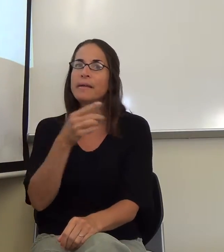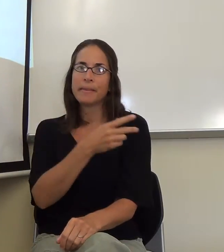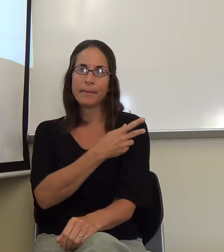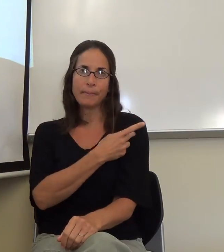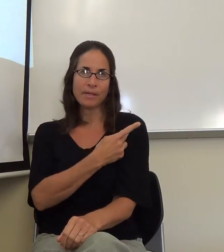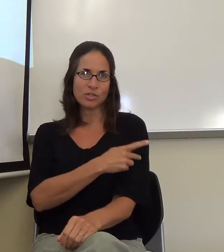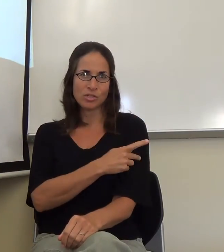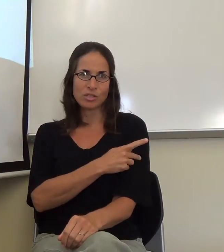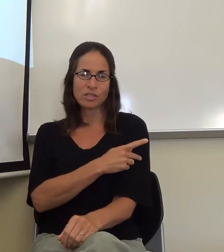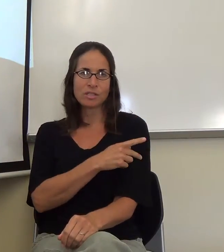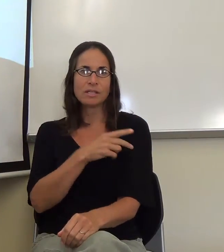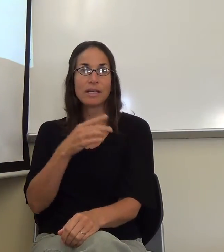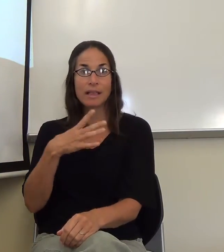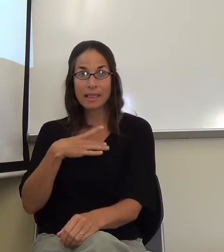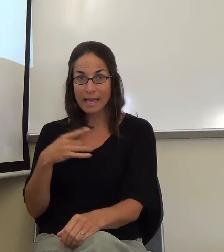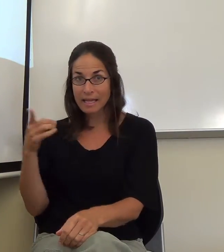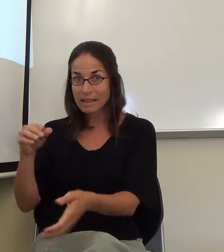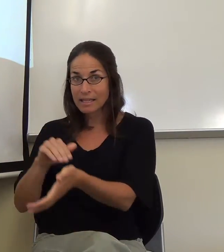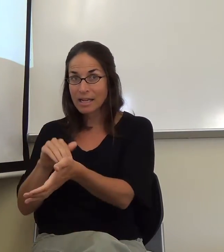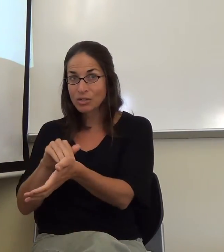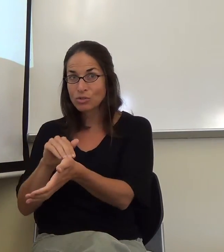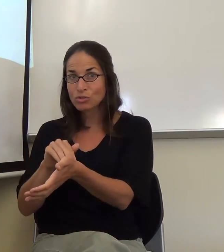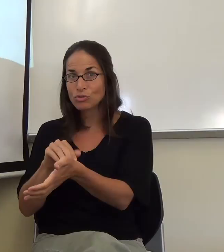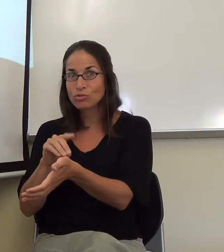Do the patients like this doctor?